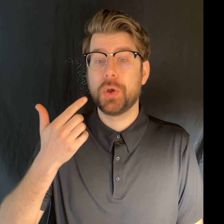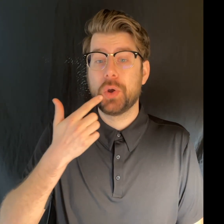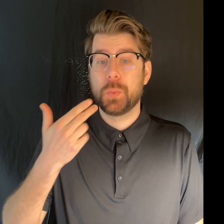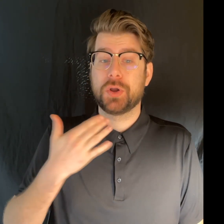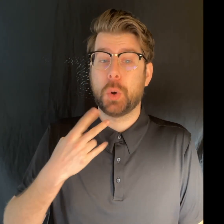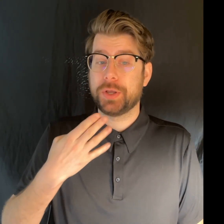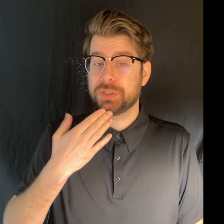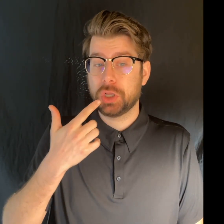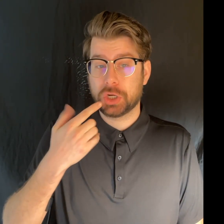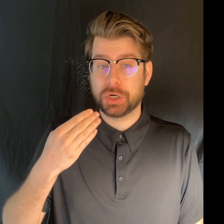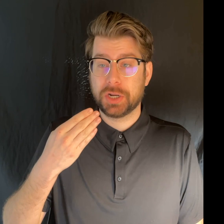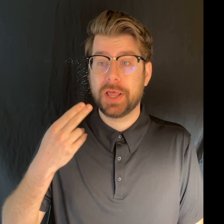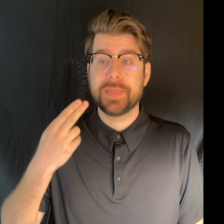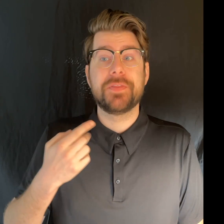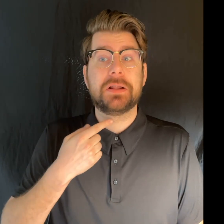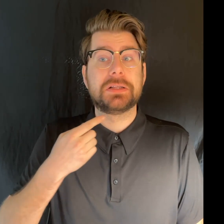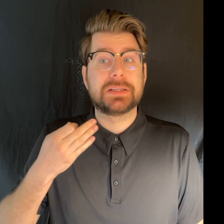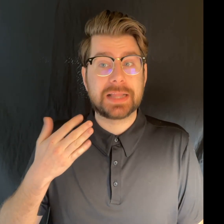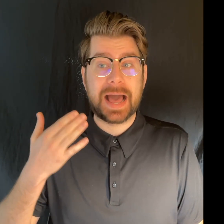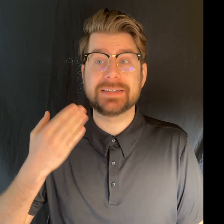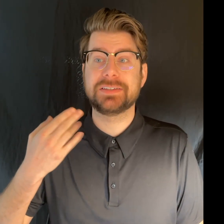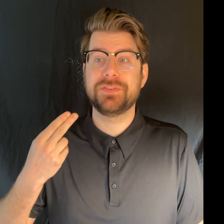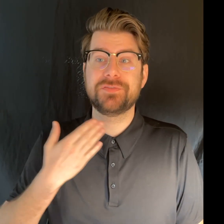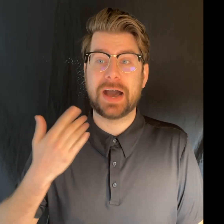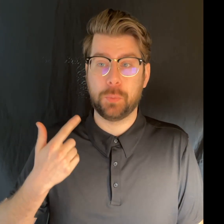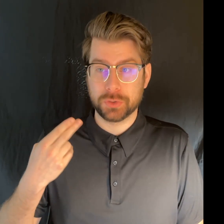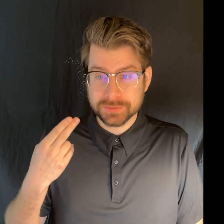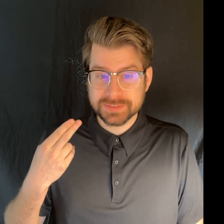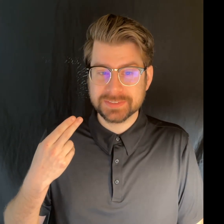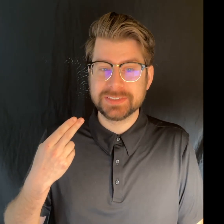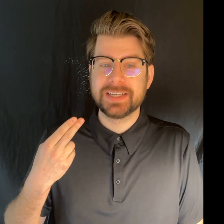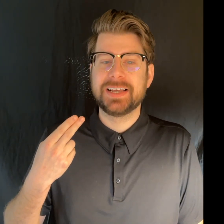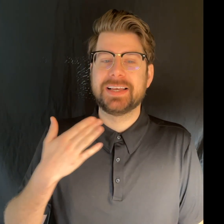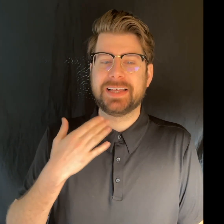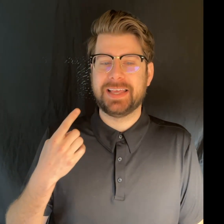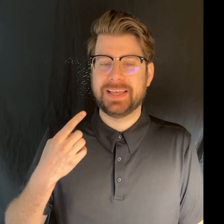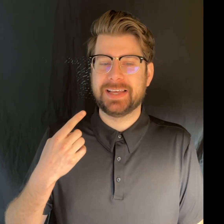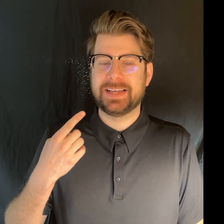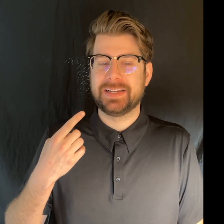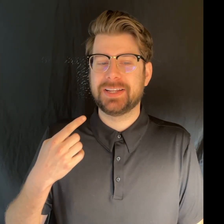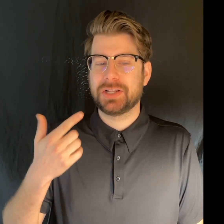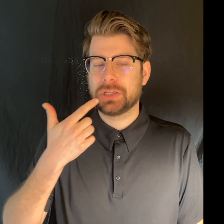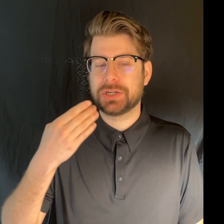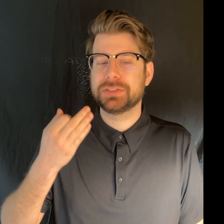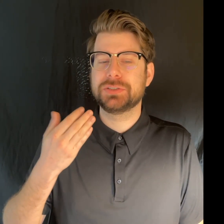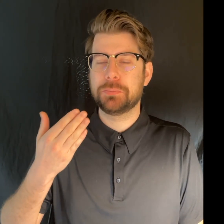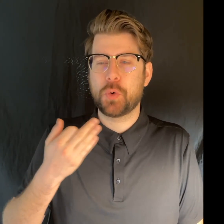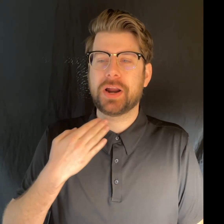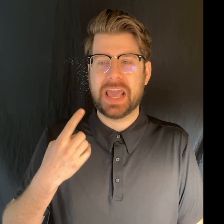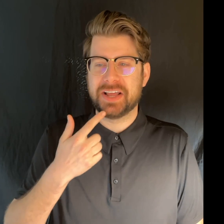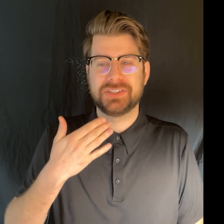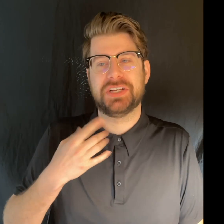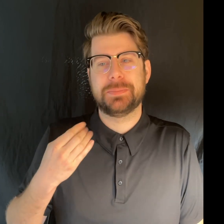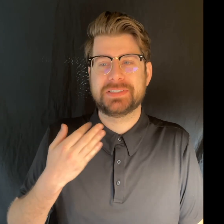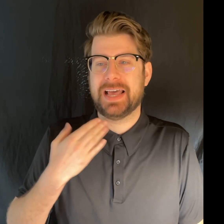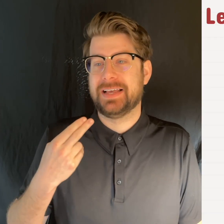we're going to learn the last of the vowels and learn some more hand shapes as